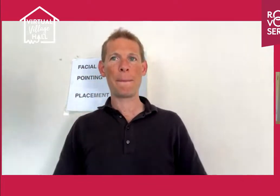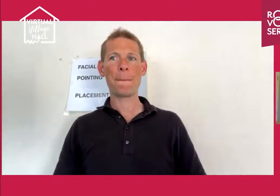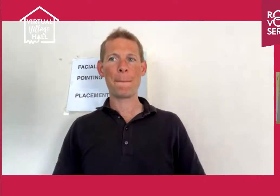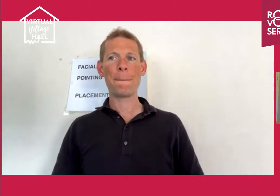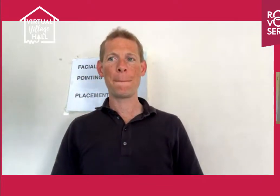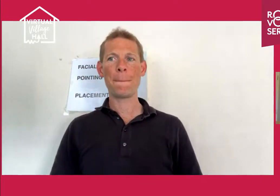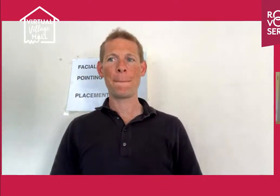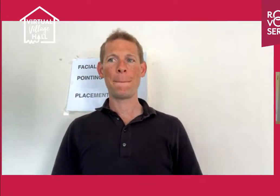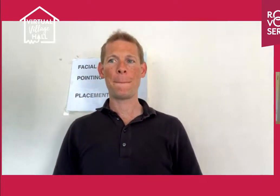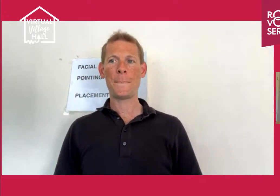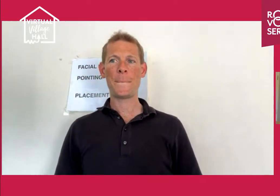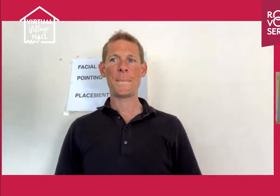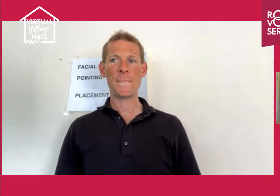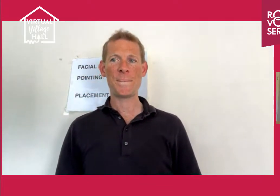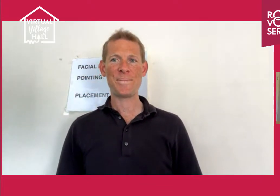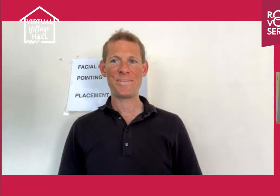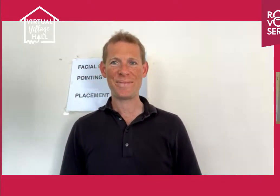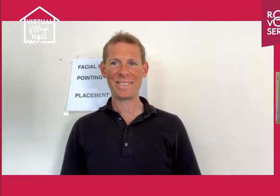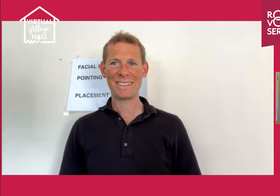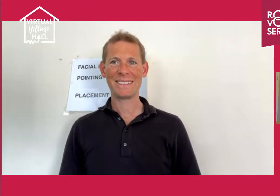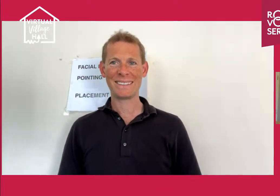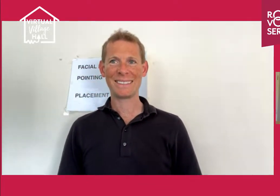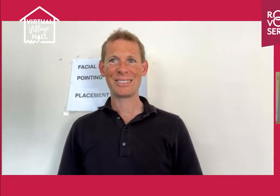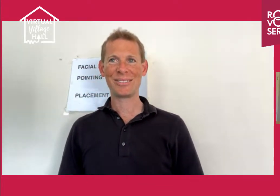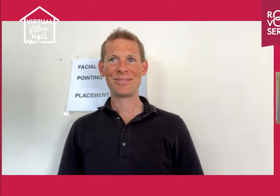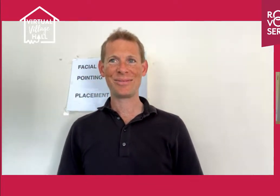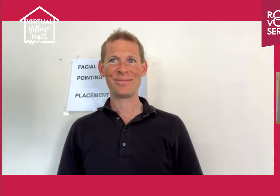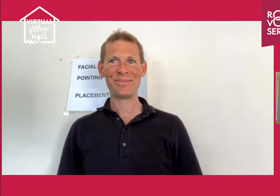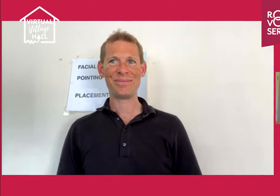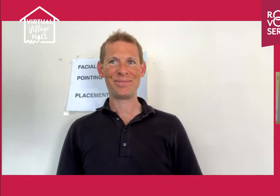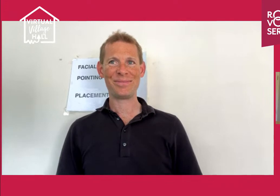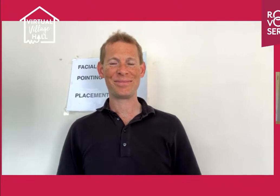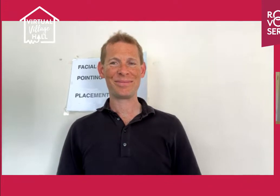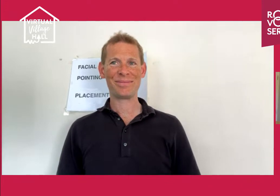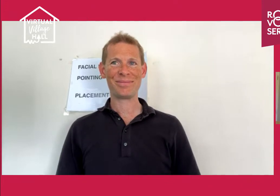hopefully with your understanding, you can help to explain to others why deaf people do that.